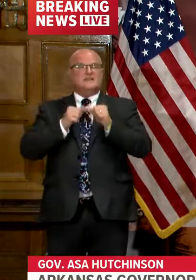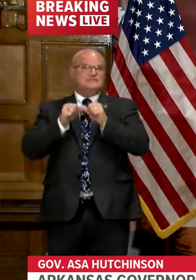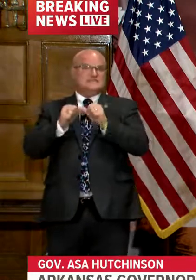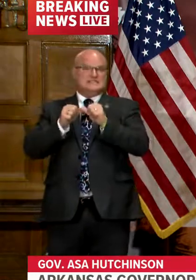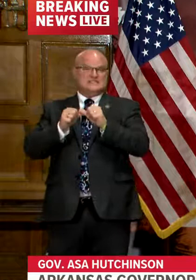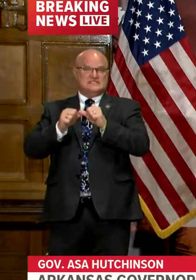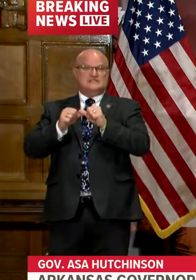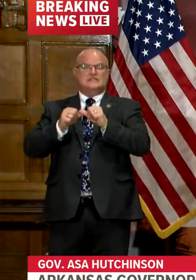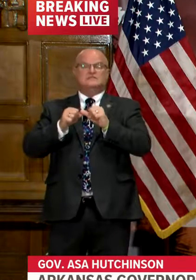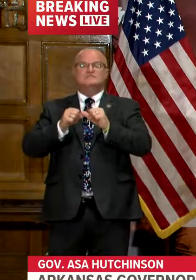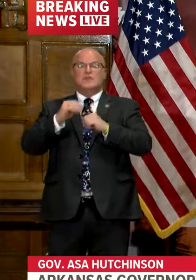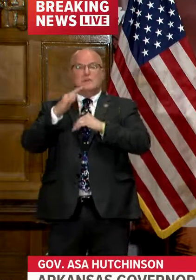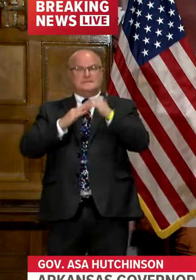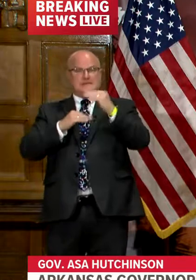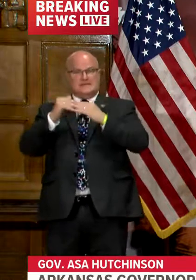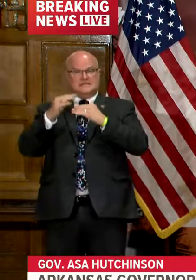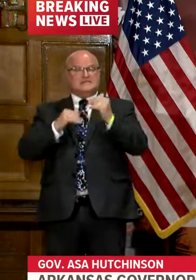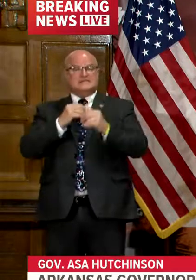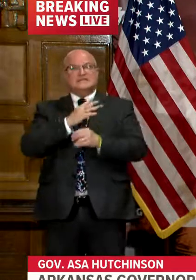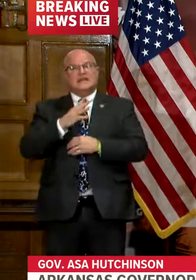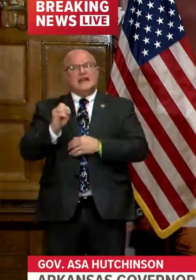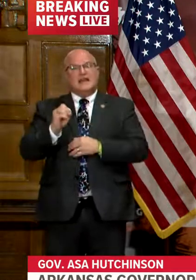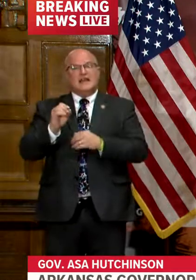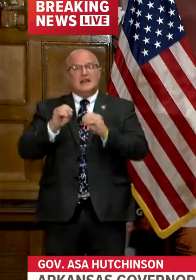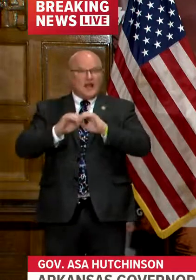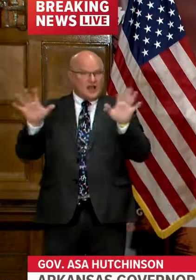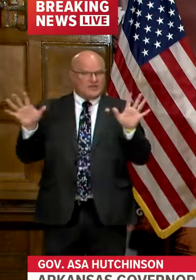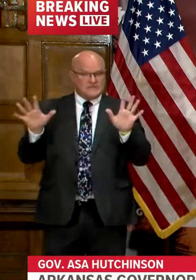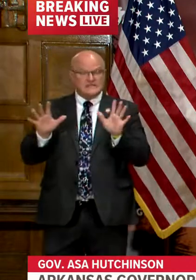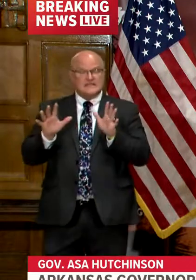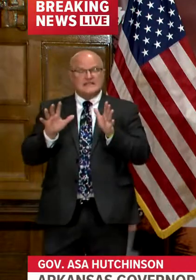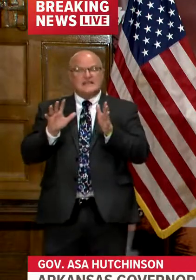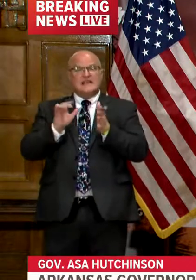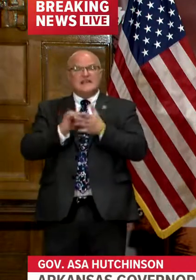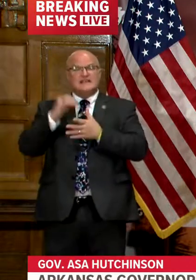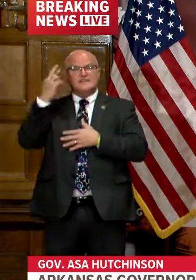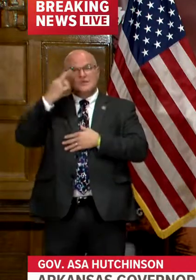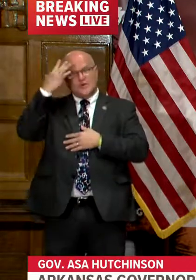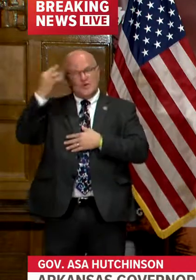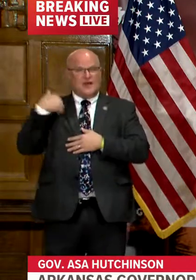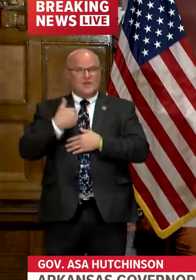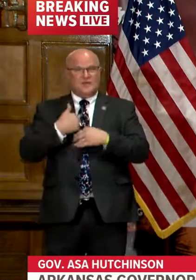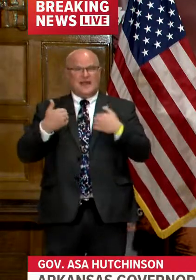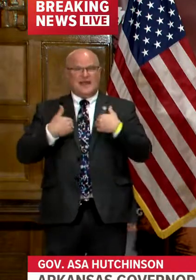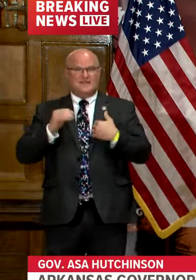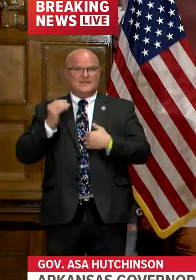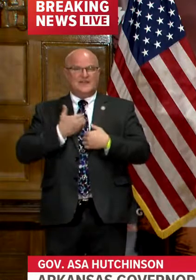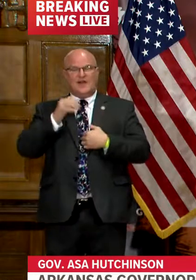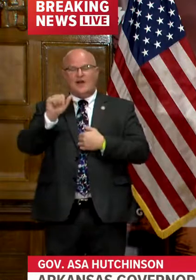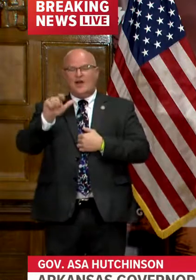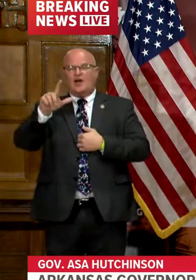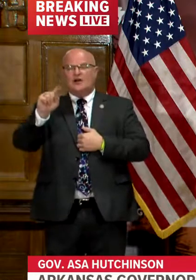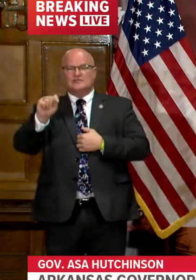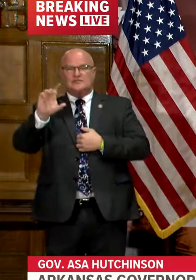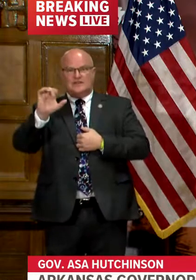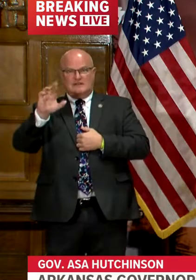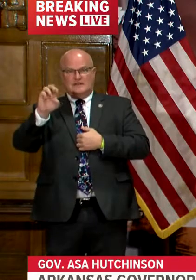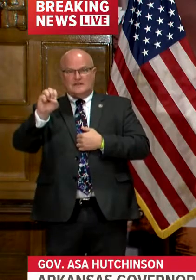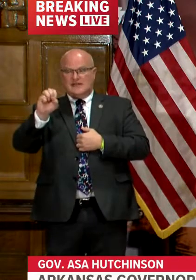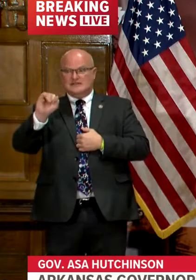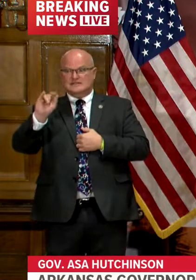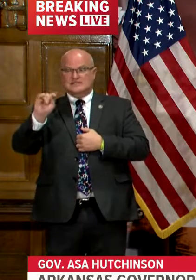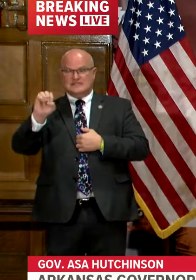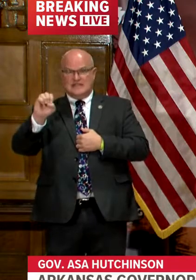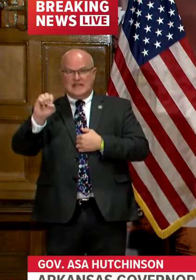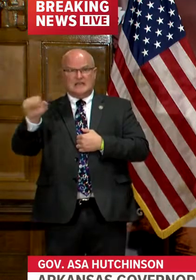existing structure, and obviously that is the reason that we're having our alternative care site and additional